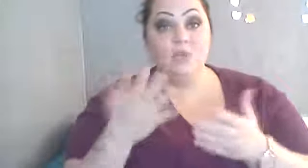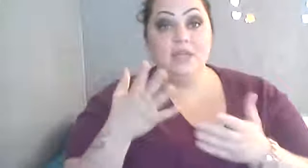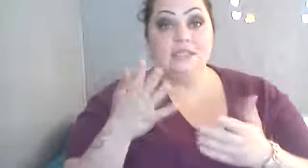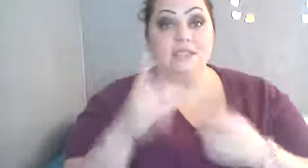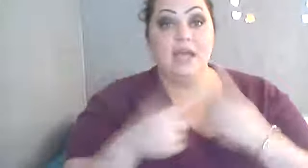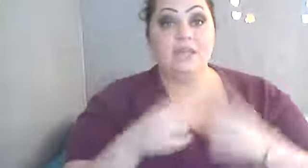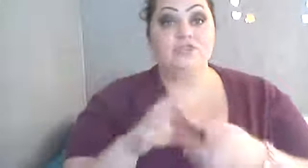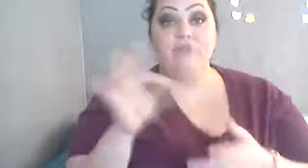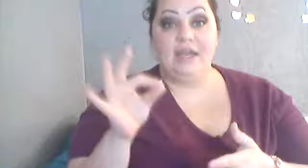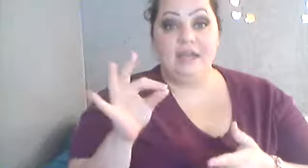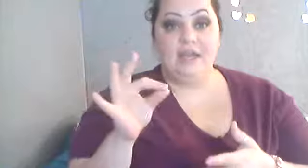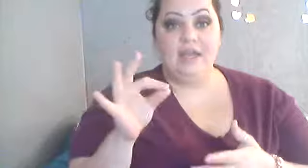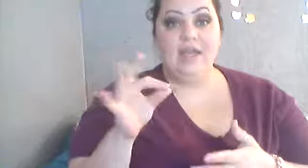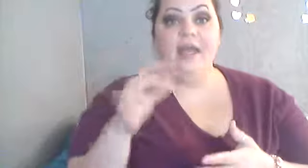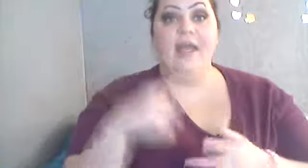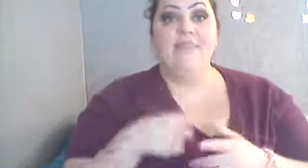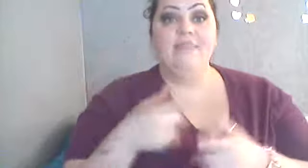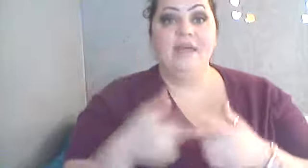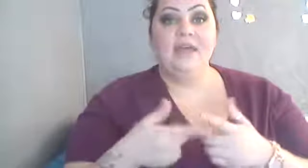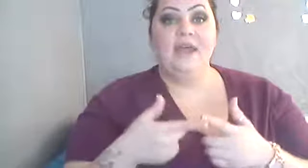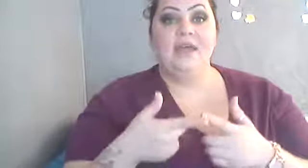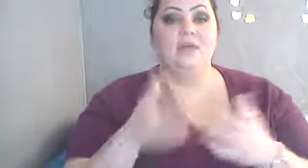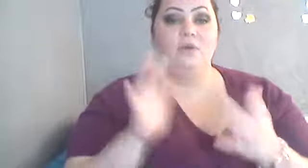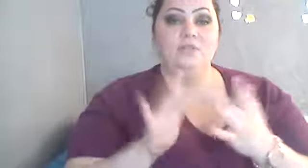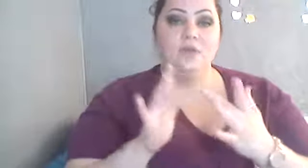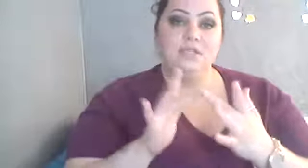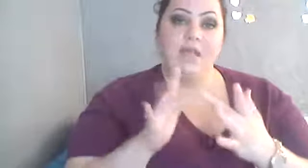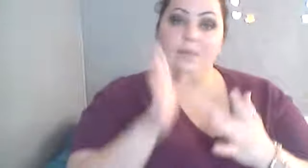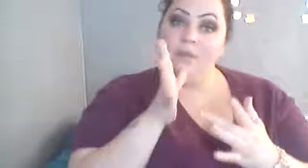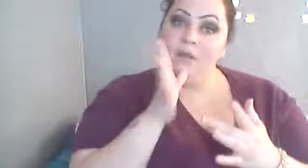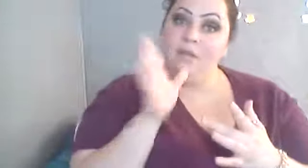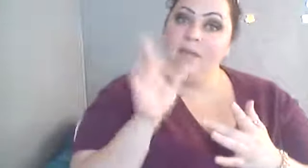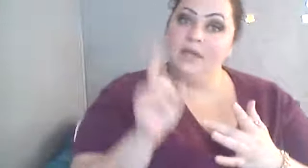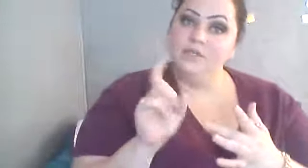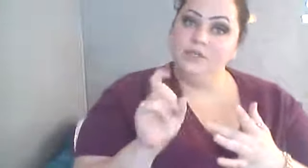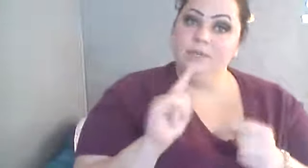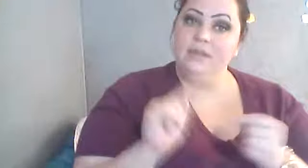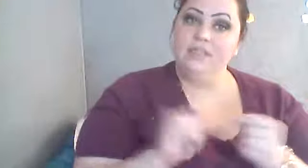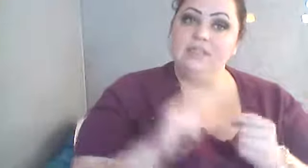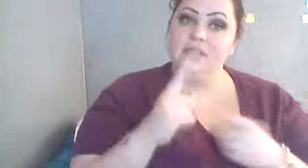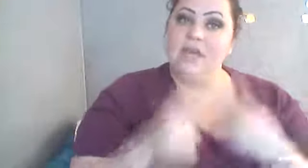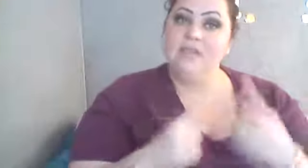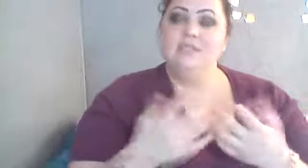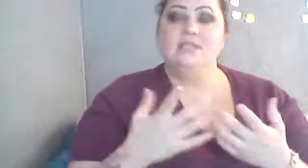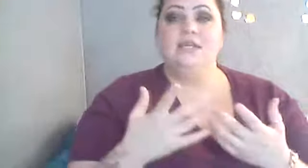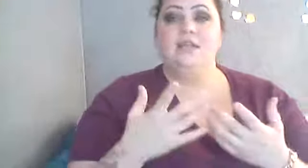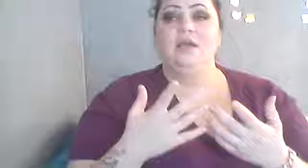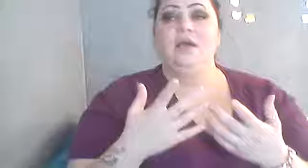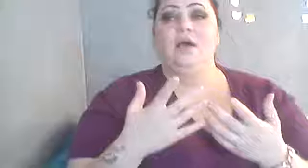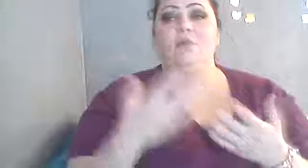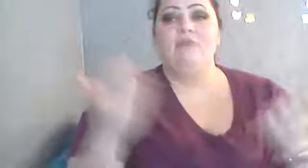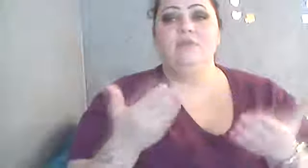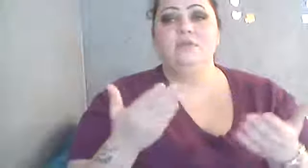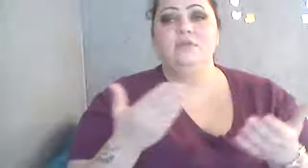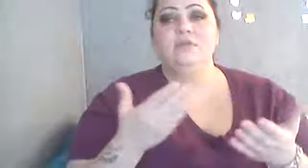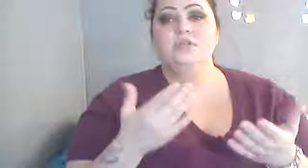what signs you're finding. And then I can always contact my mom, ask her about the signs, and then whatever.